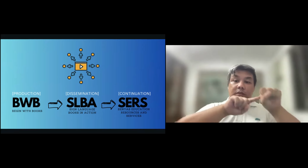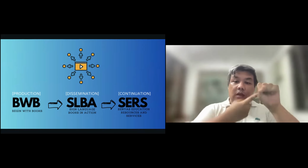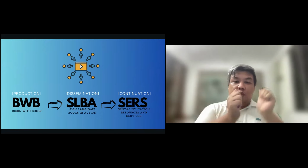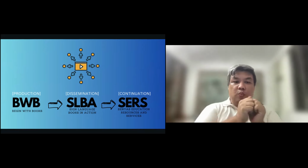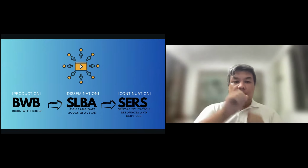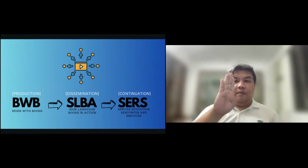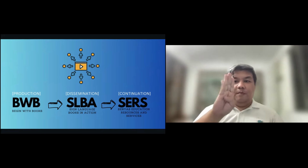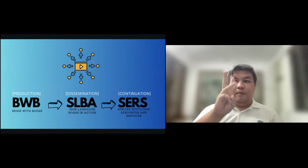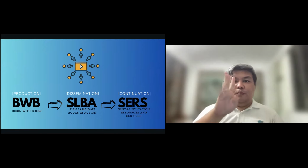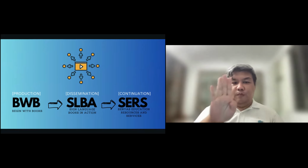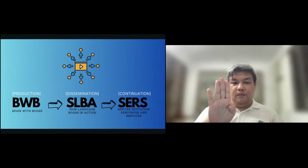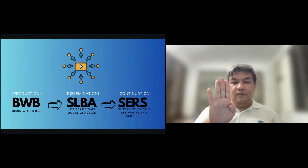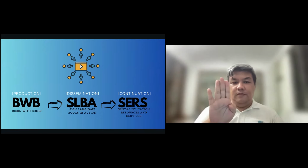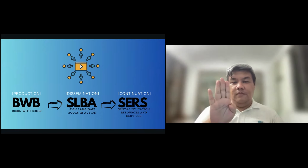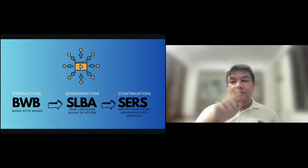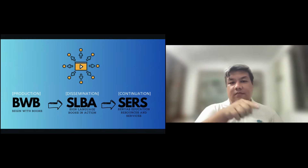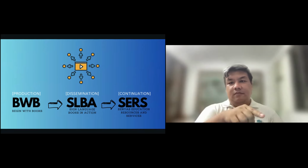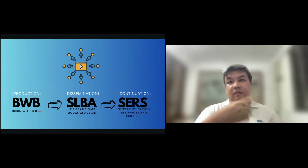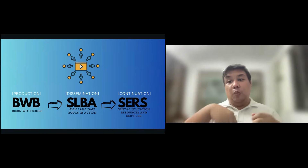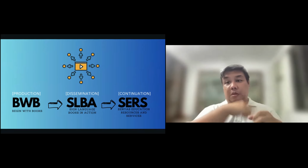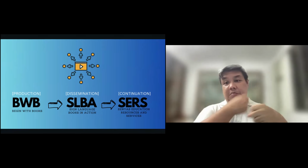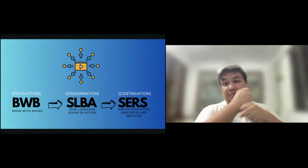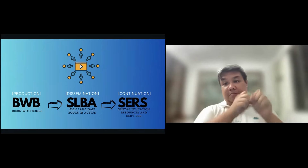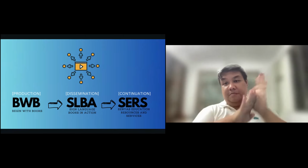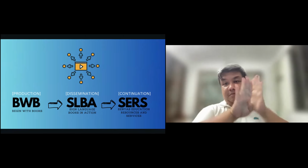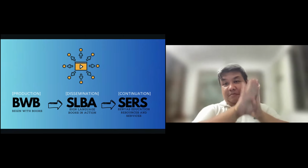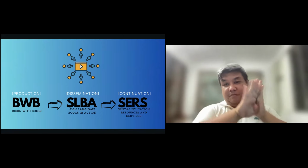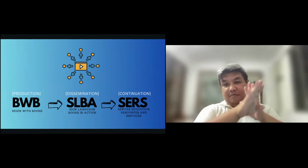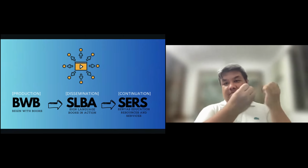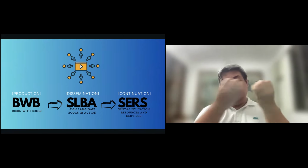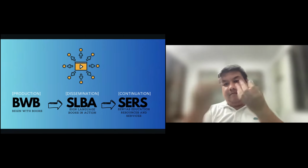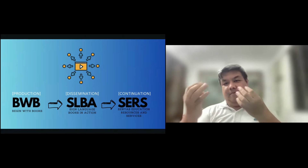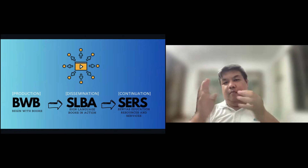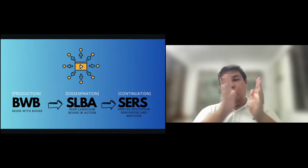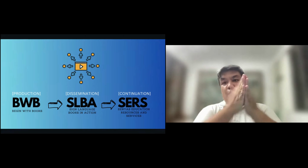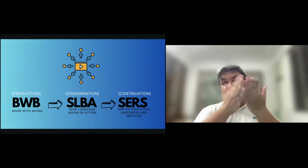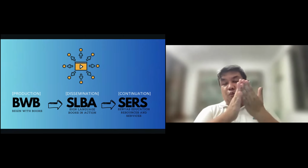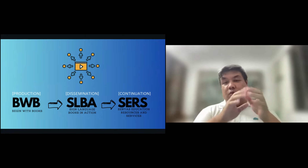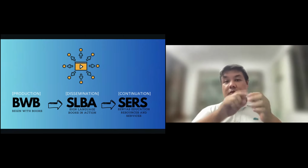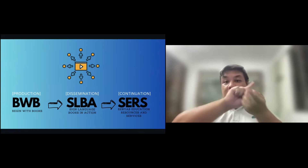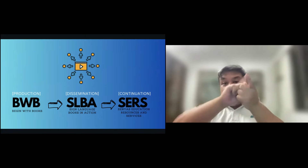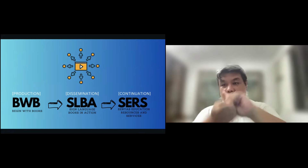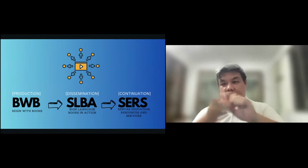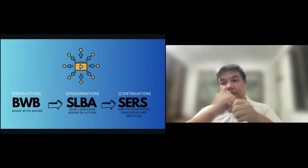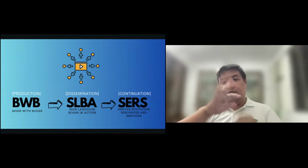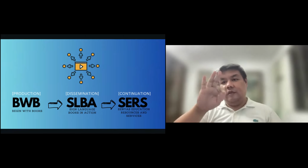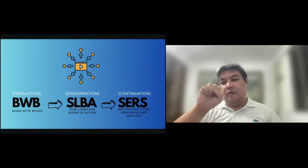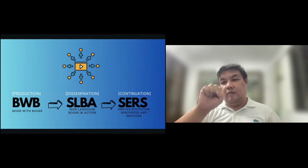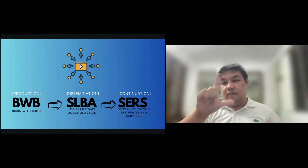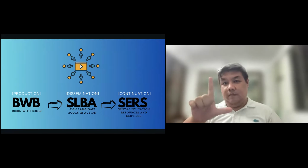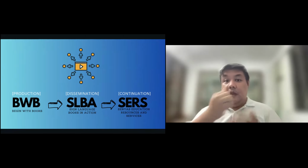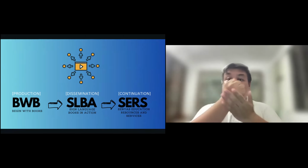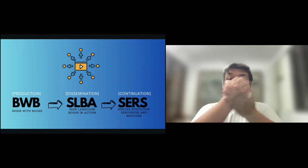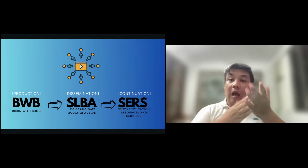education. So we started with the Begin with Books production. We did all signing,